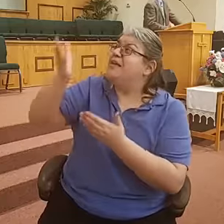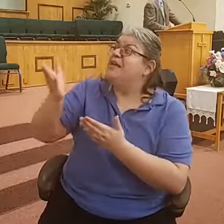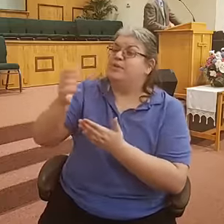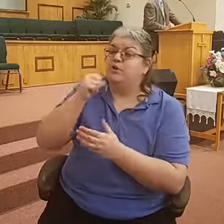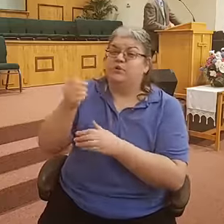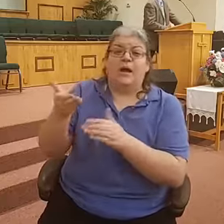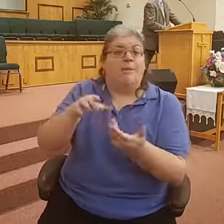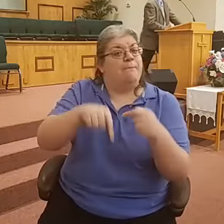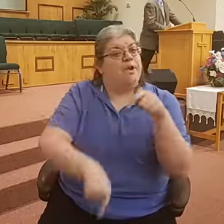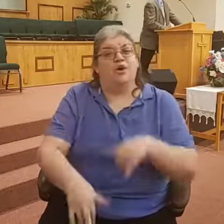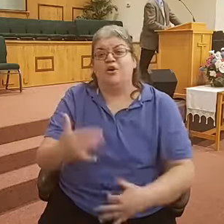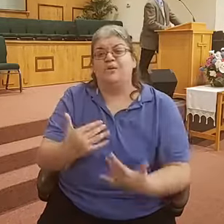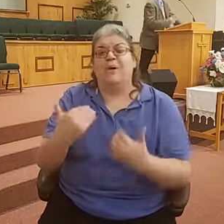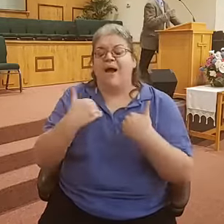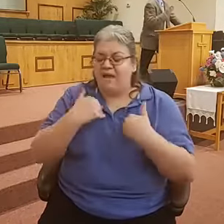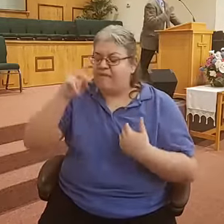life.